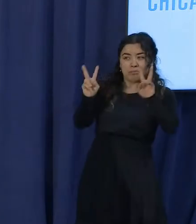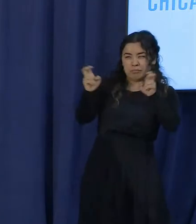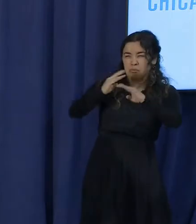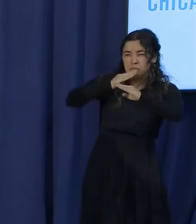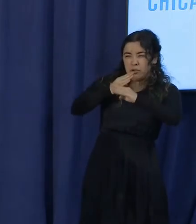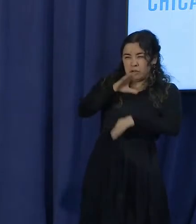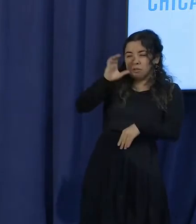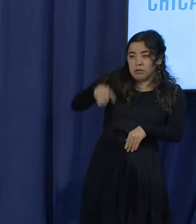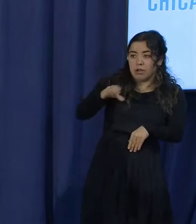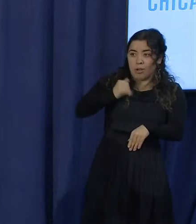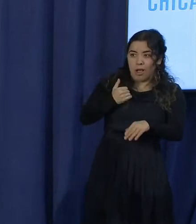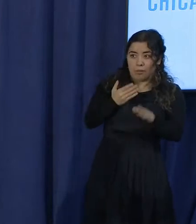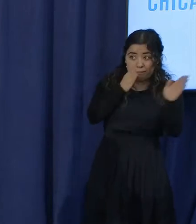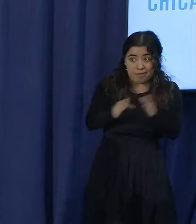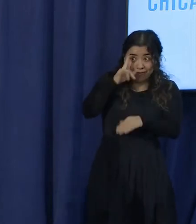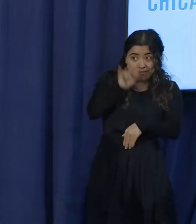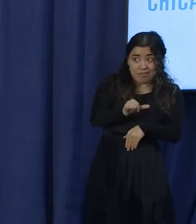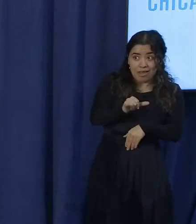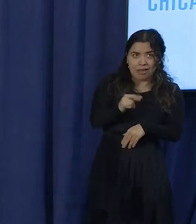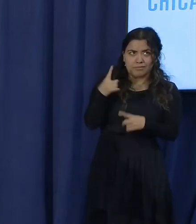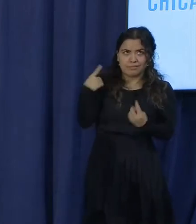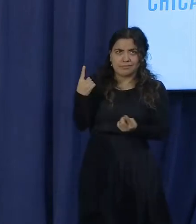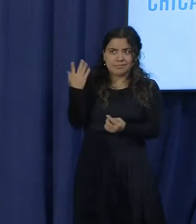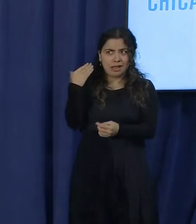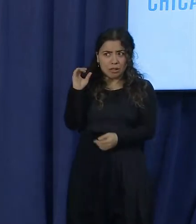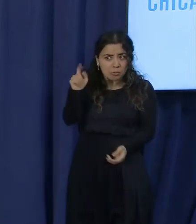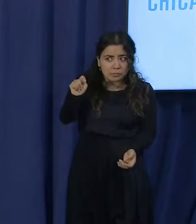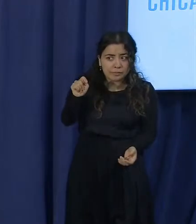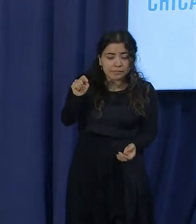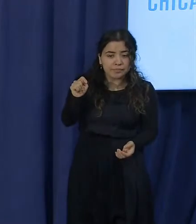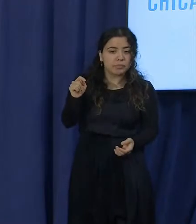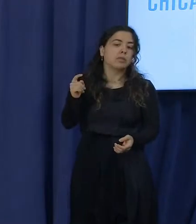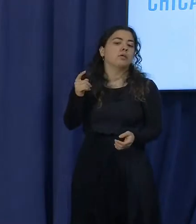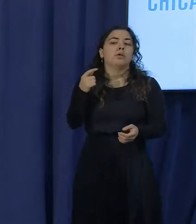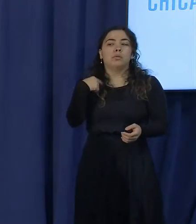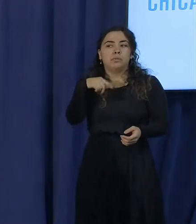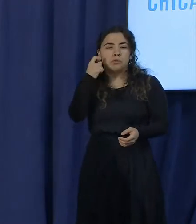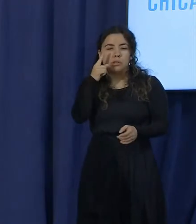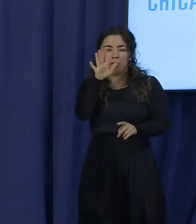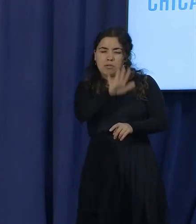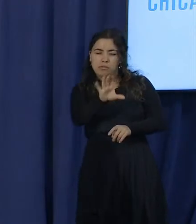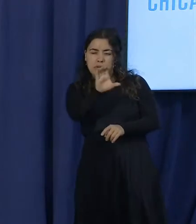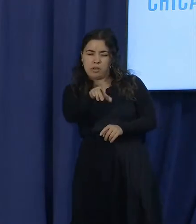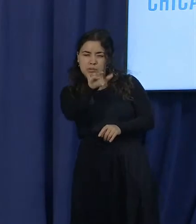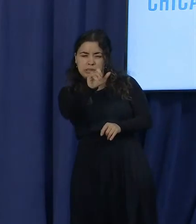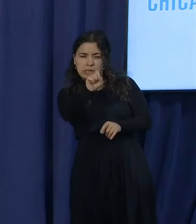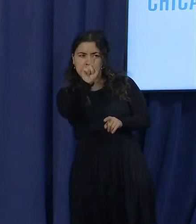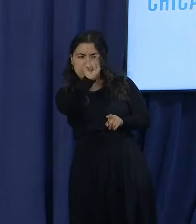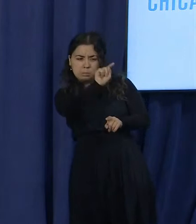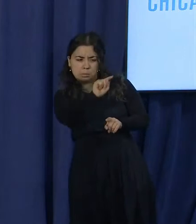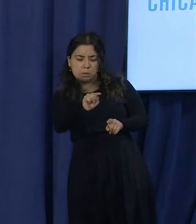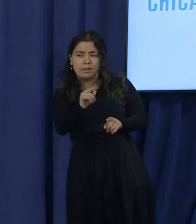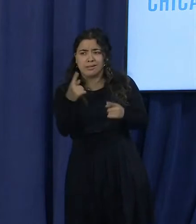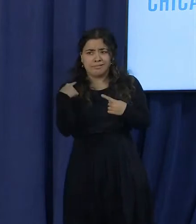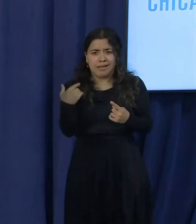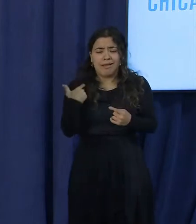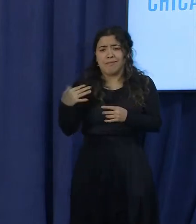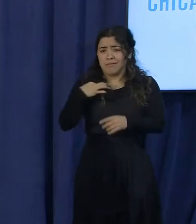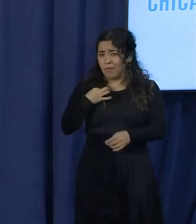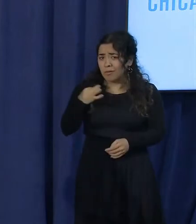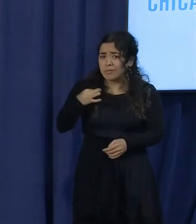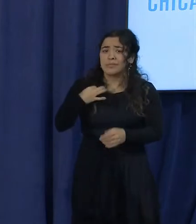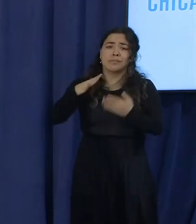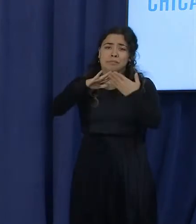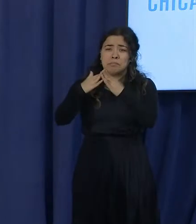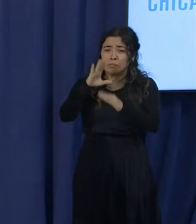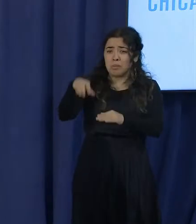October. And although it includes outreach across the city, at the heart of it, there have been volunteers, city security workers, safe passage workers,